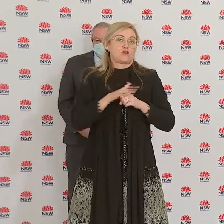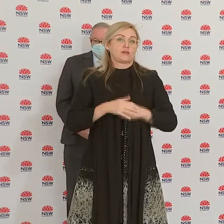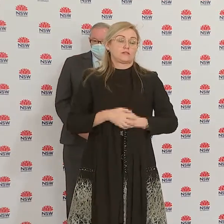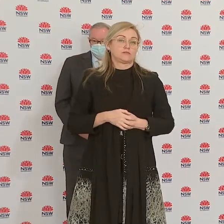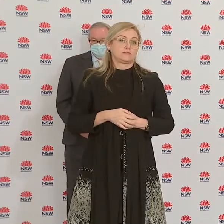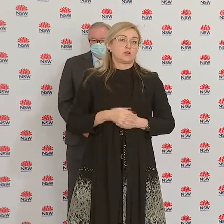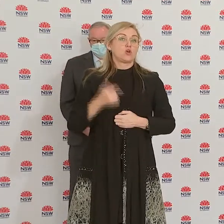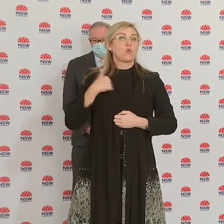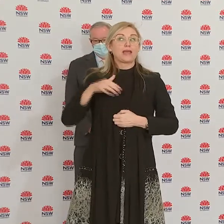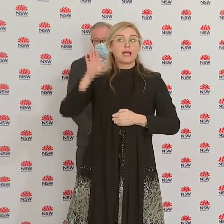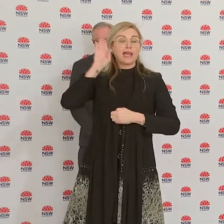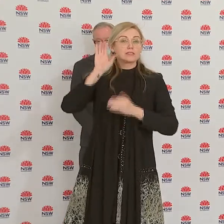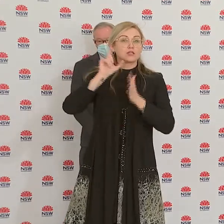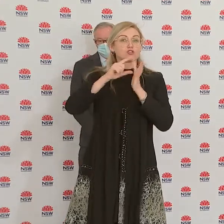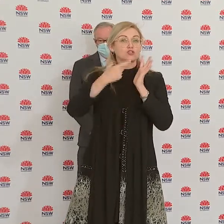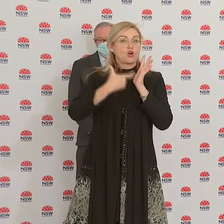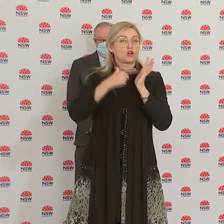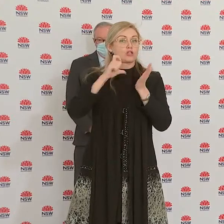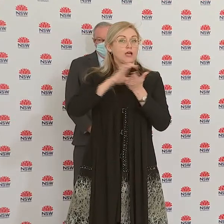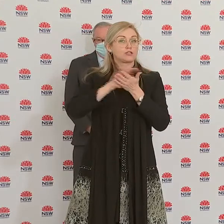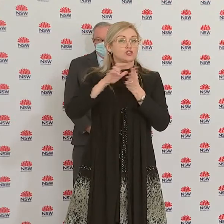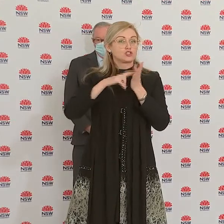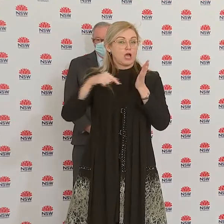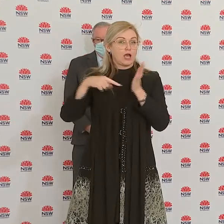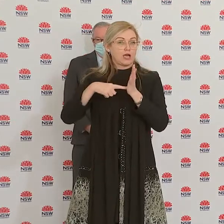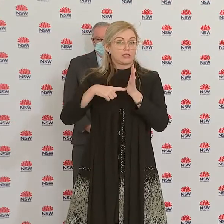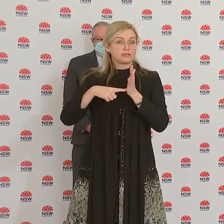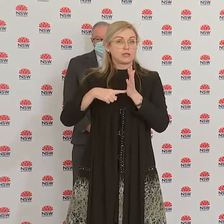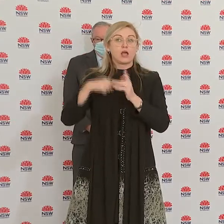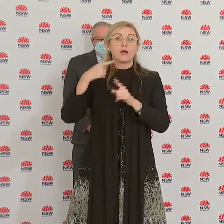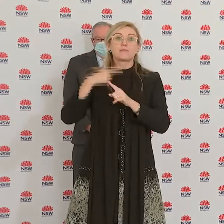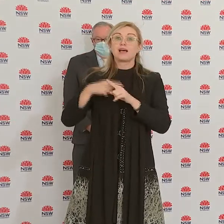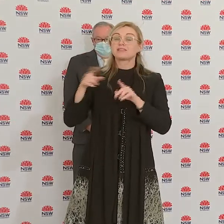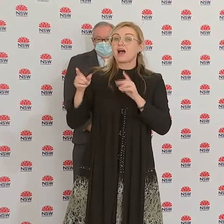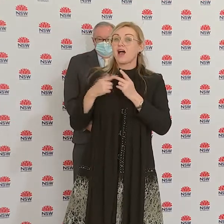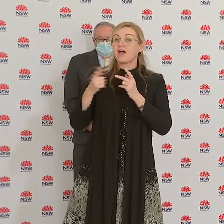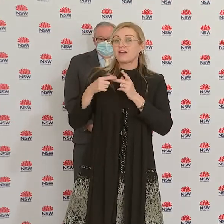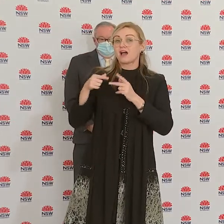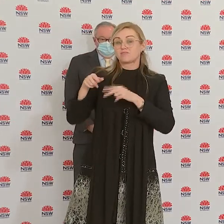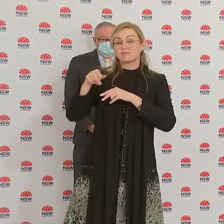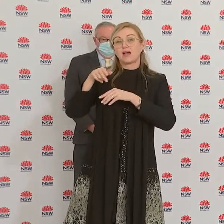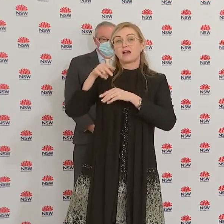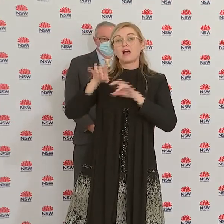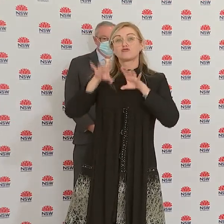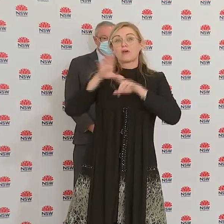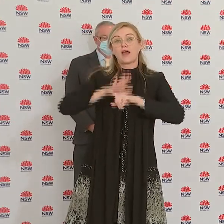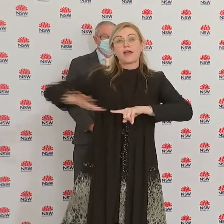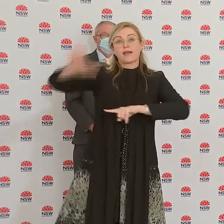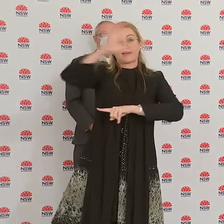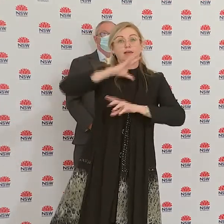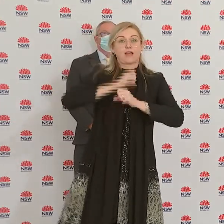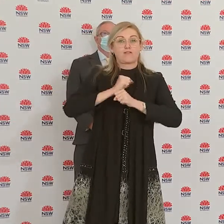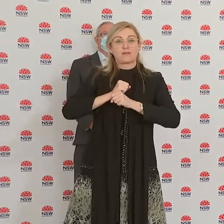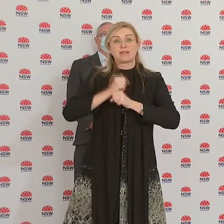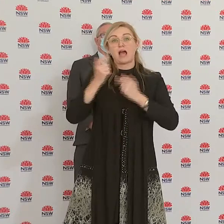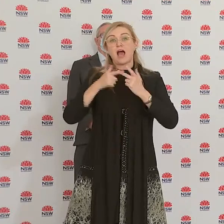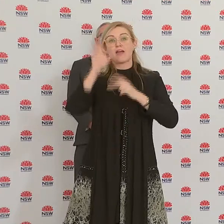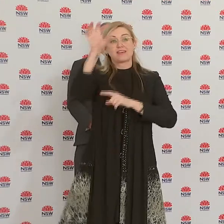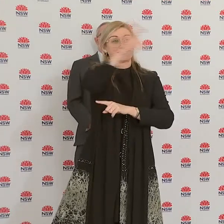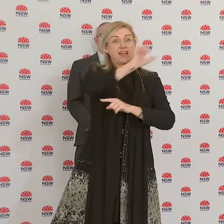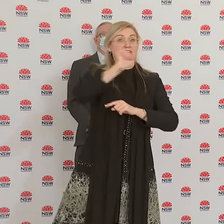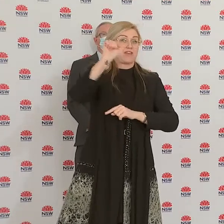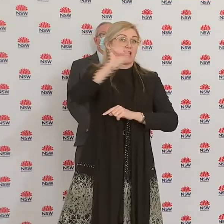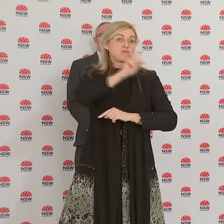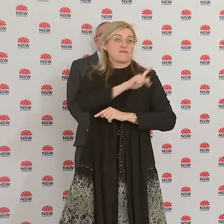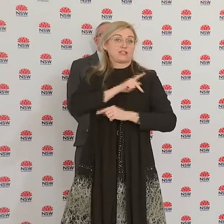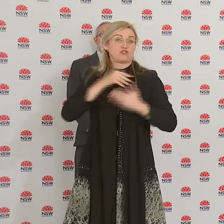but also the advice coming out of the experts through National Cabinet. So the targets that they have set for us